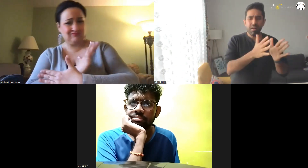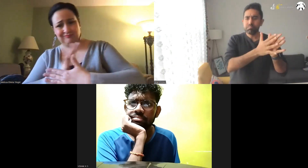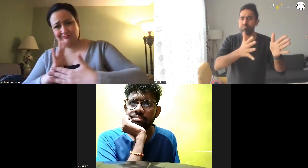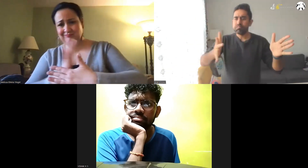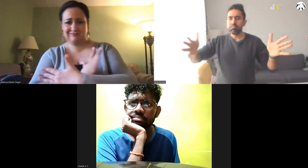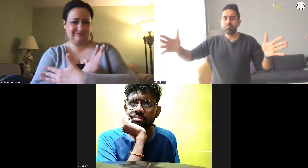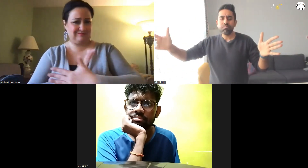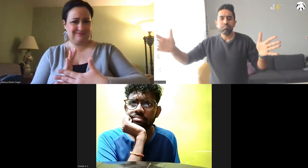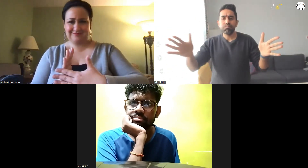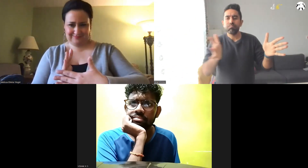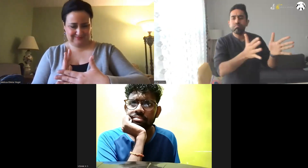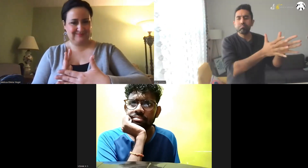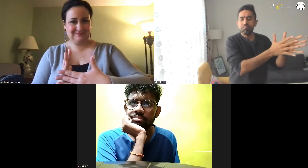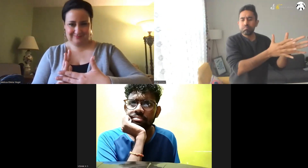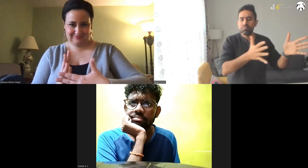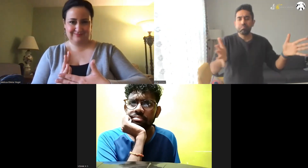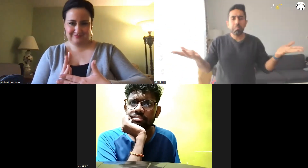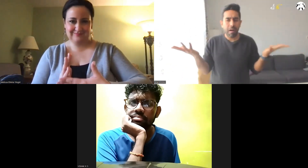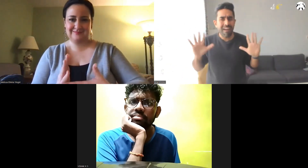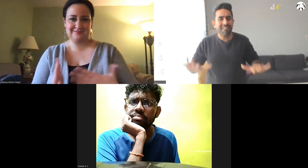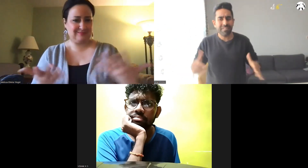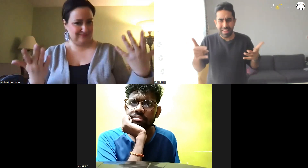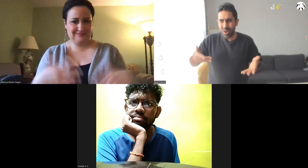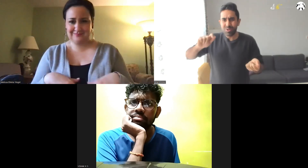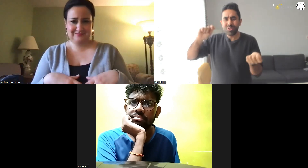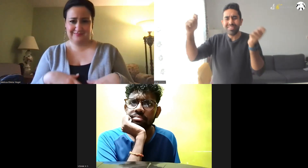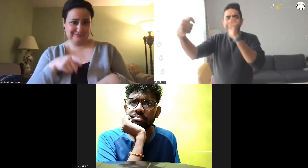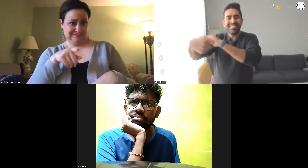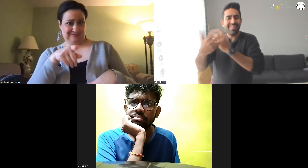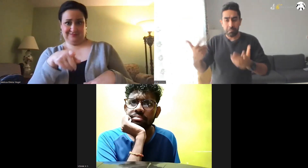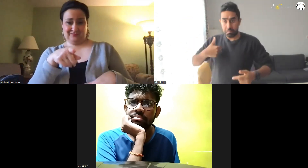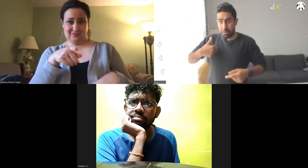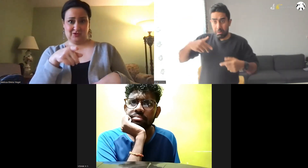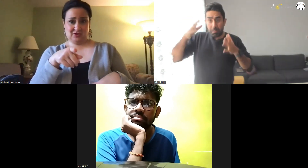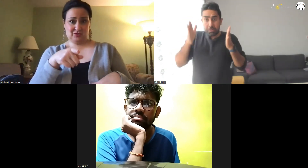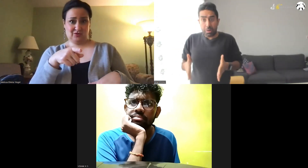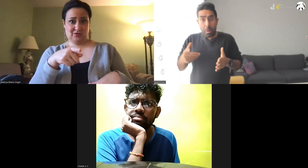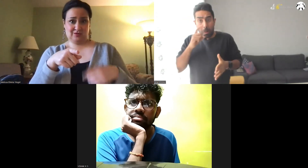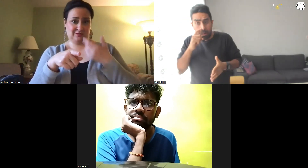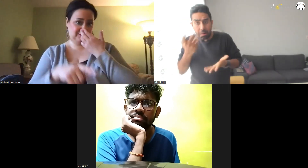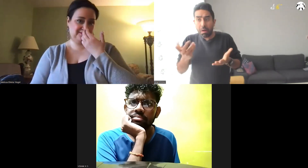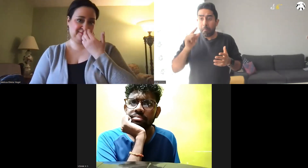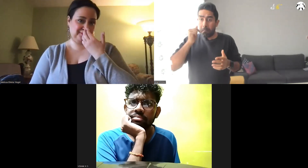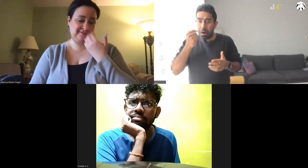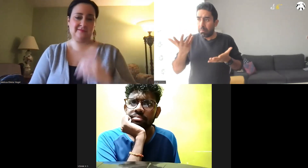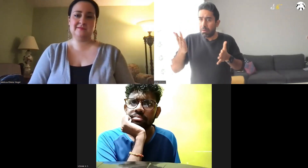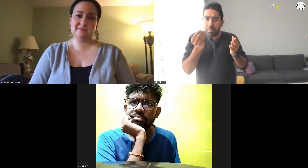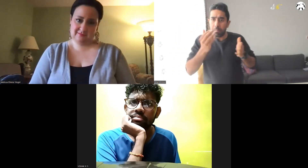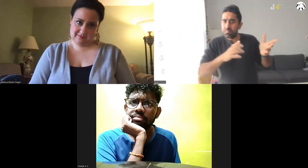woman or you look like a man or anything. Just forget the categories, and we can bring the change.